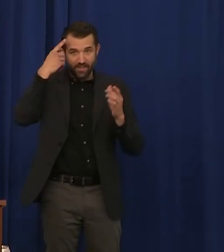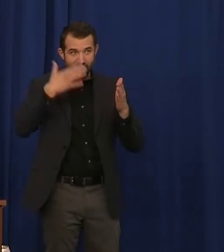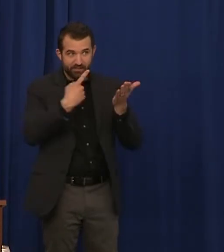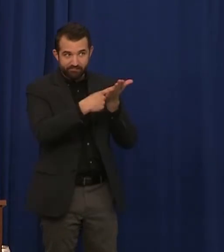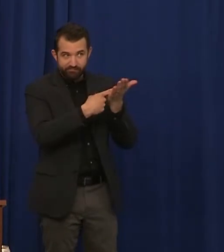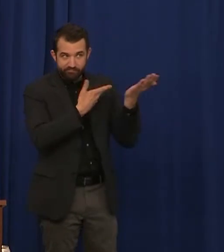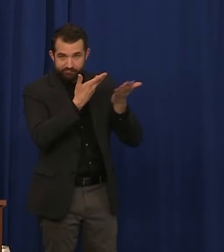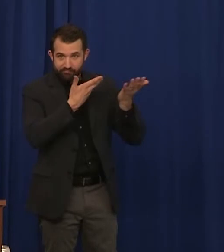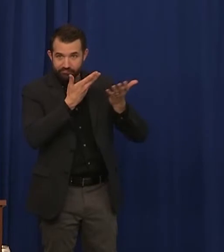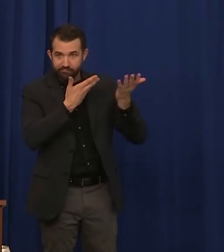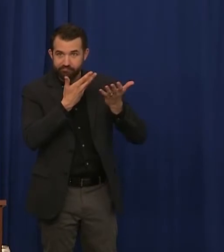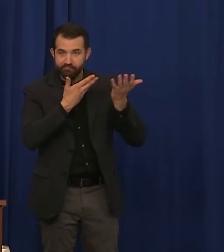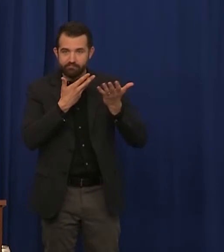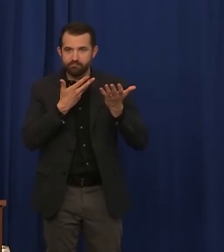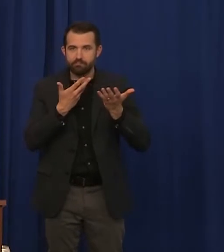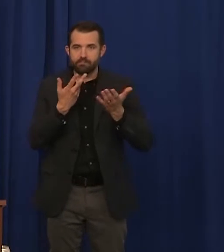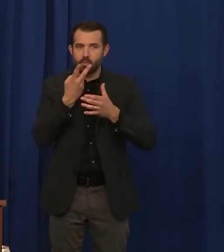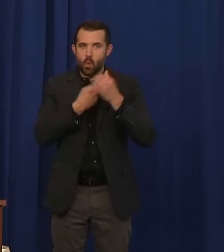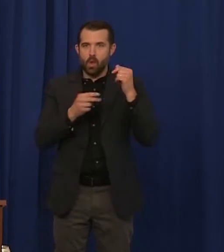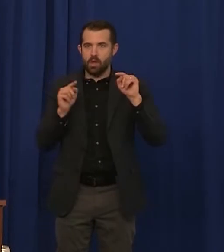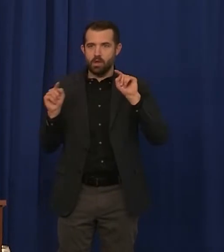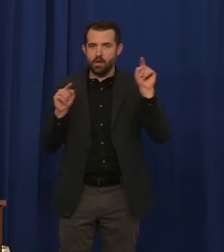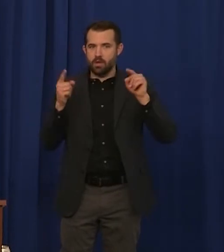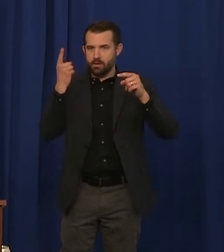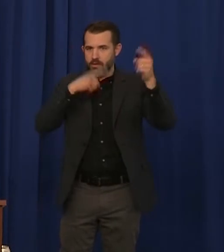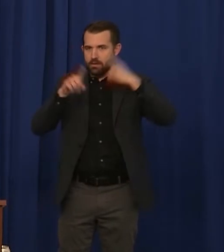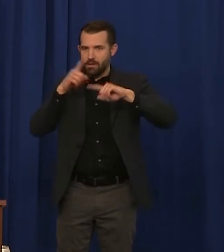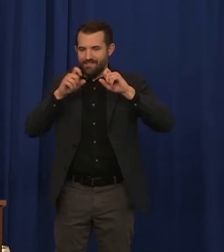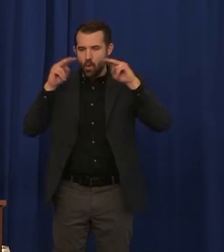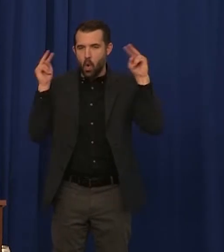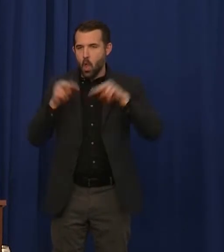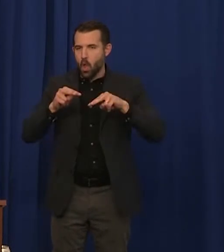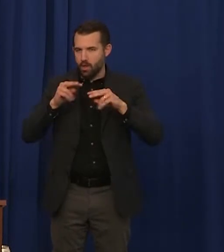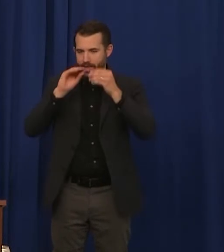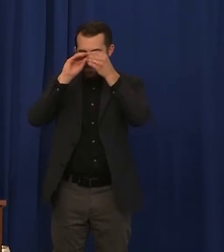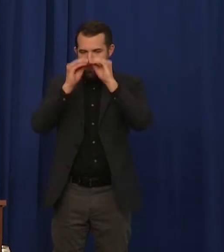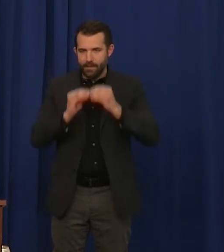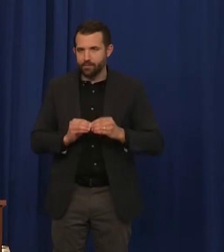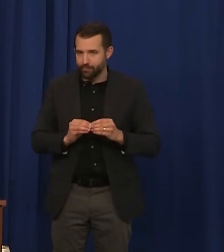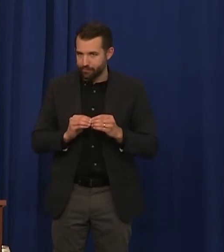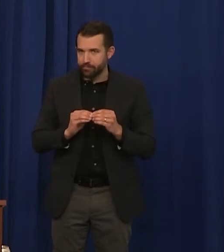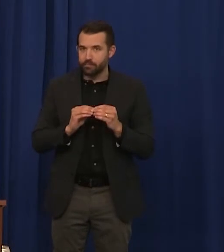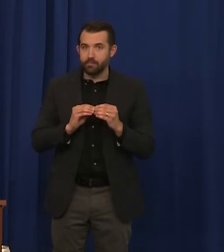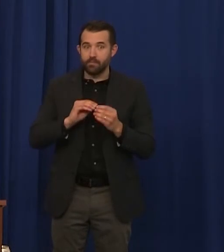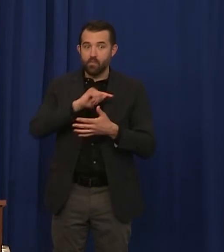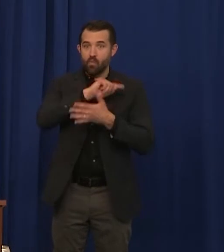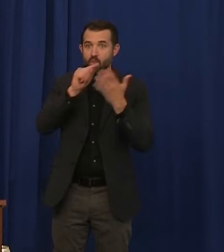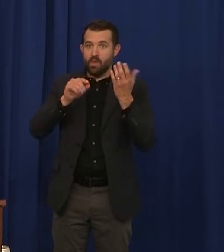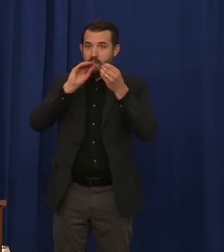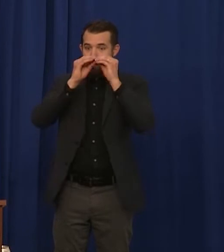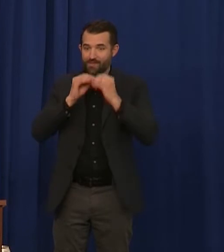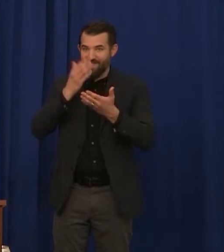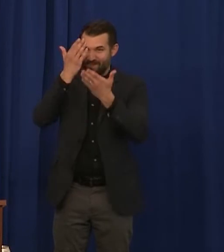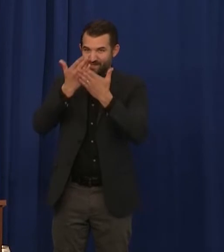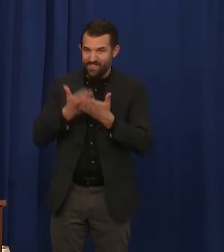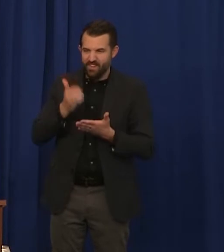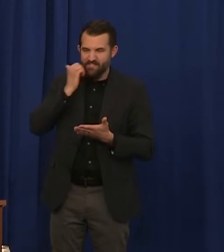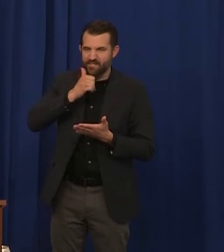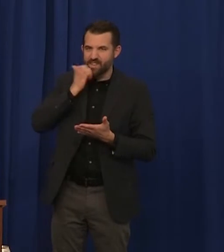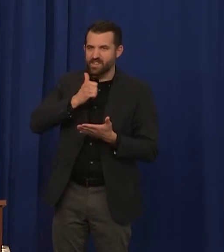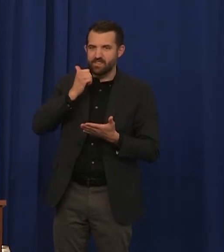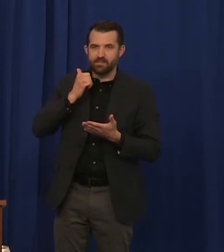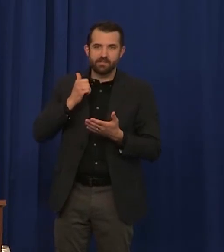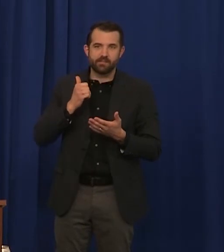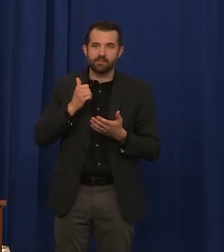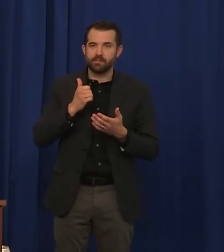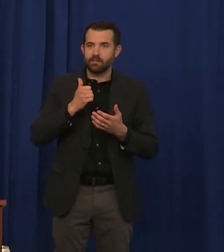at the data, which are quickly evolving on a day-by-day basis. Earlier this week, we had a day where we only had 8 cases. And